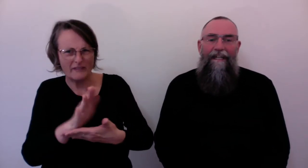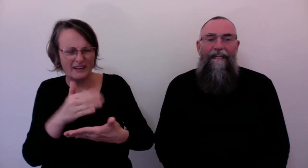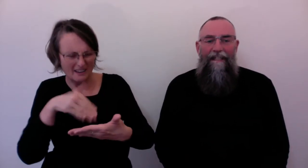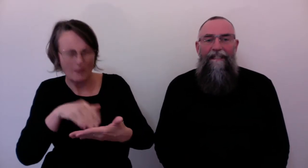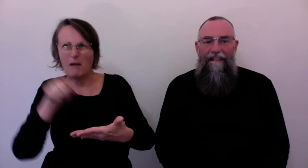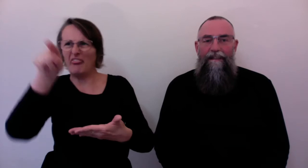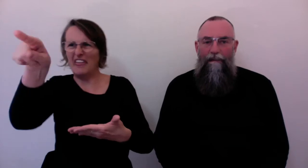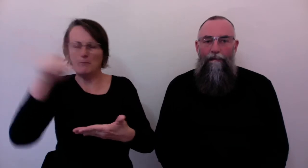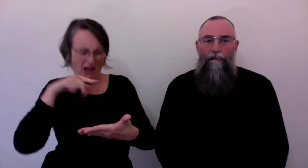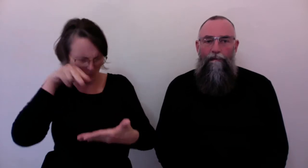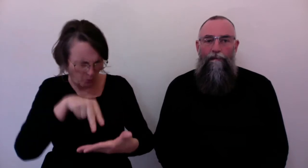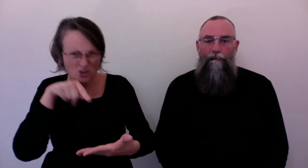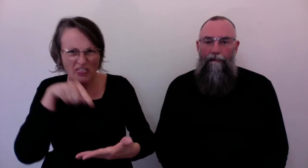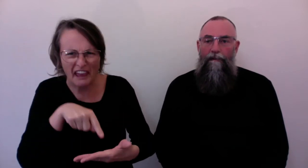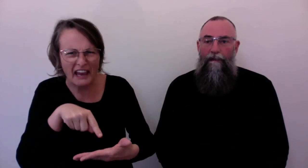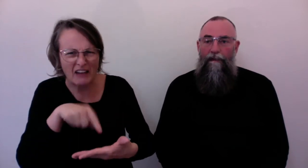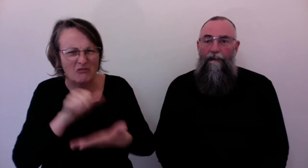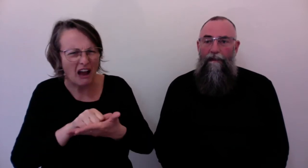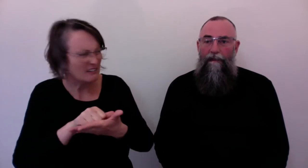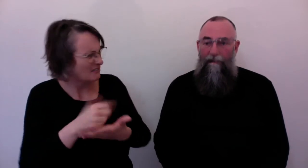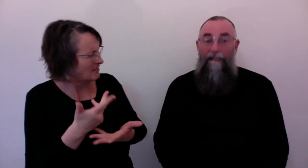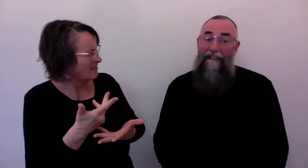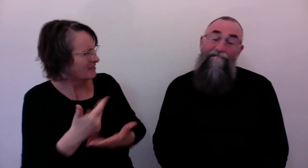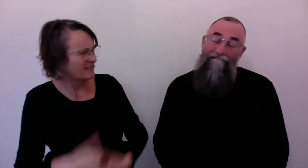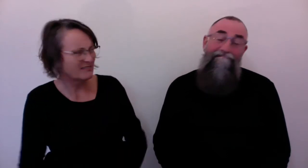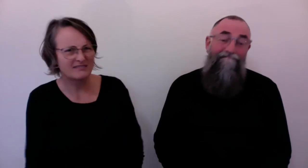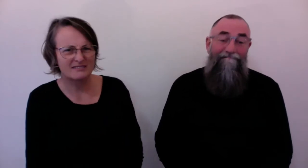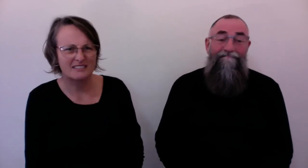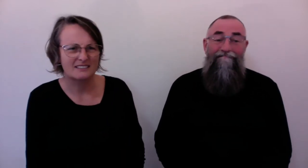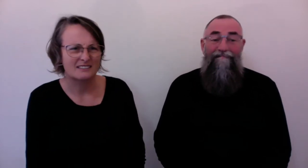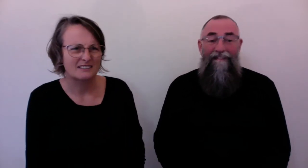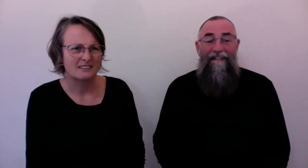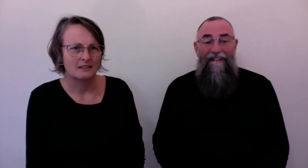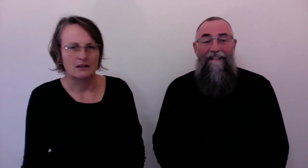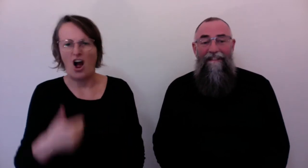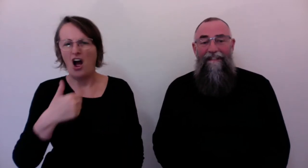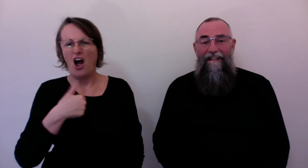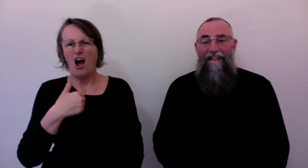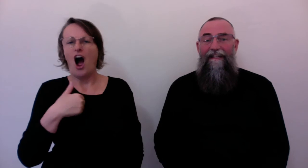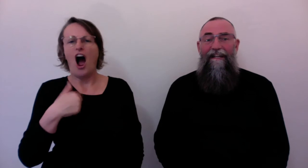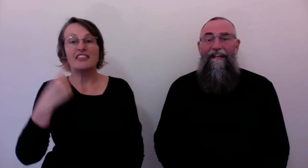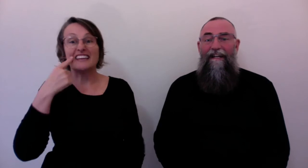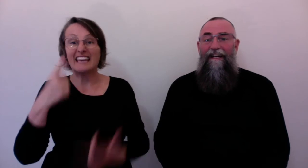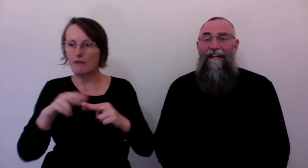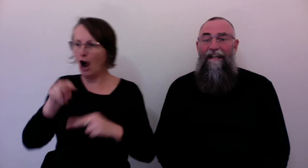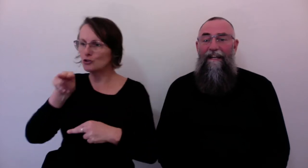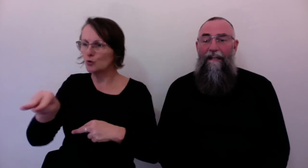huge screen up there. it's Yeah, like you're not even yeah. there. But What? mm, I'd but- be the guy throwing popcorn going, turn your phone off.